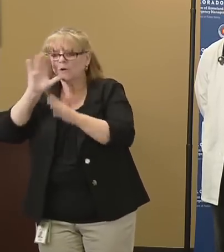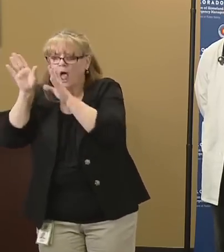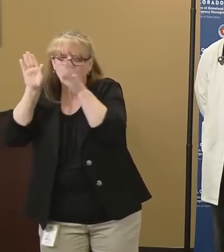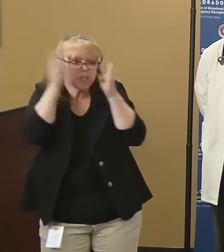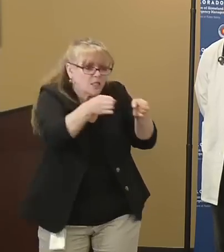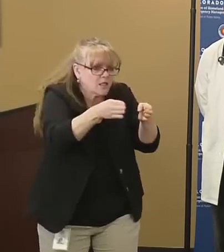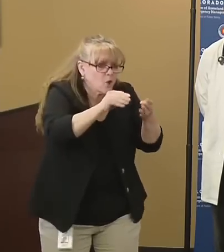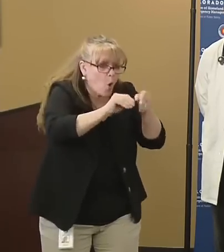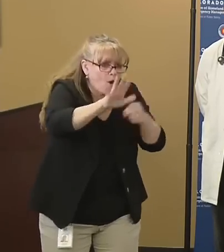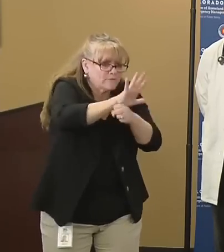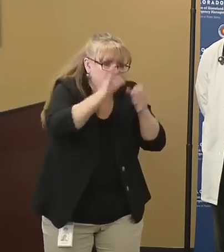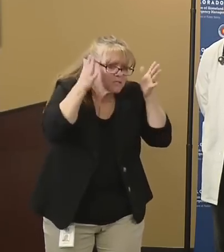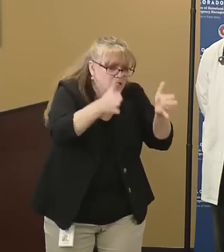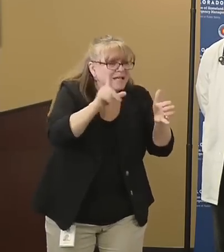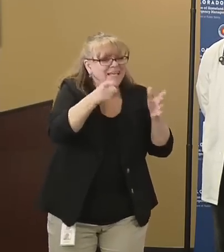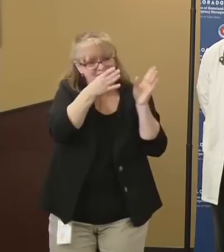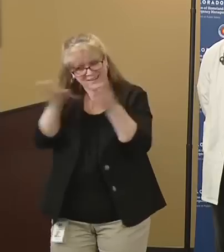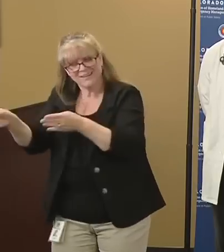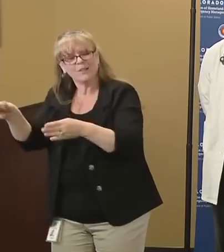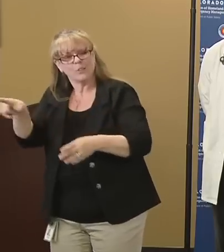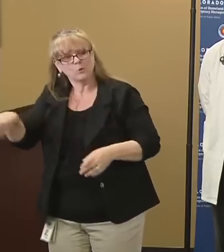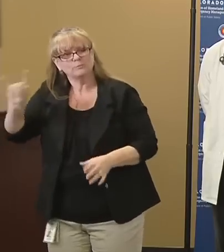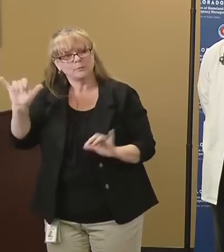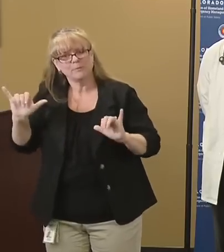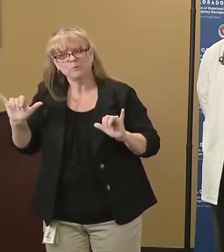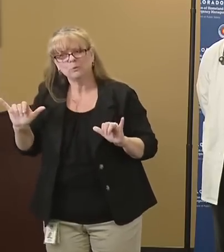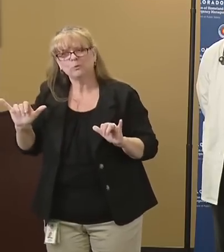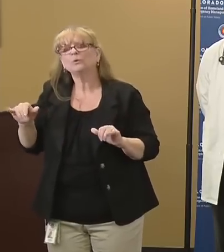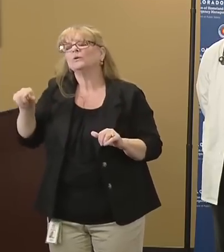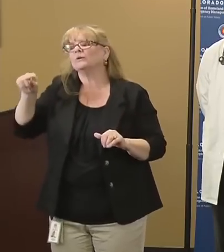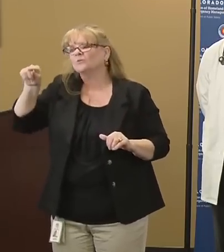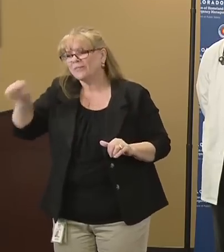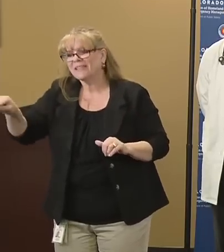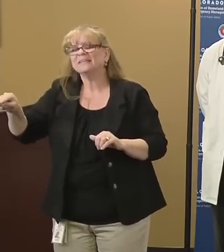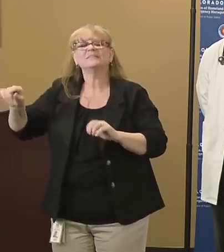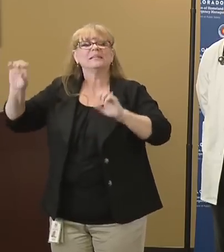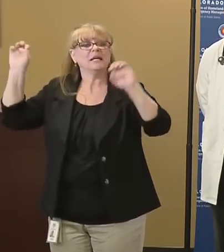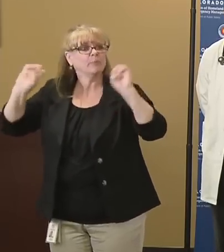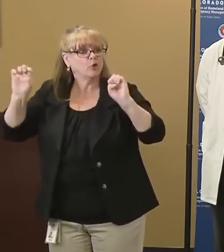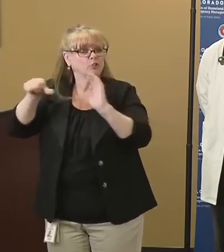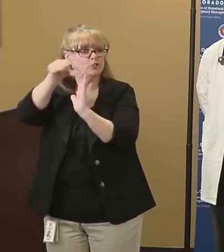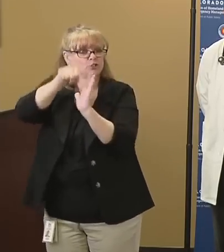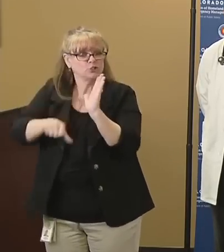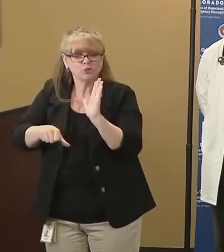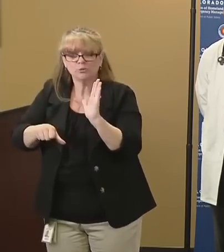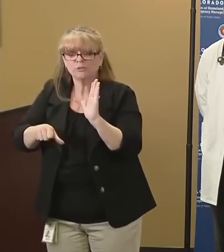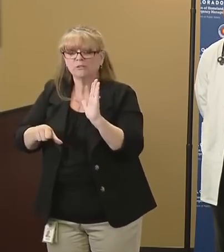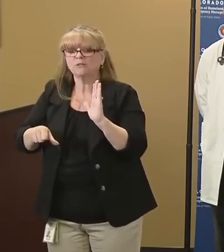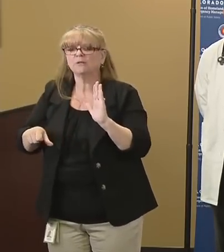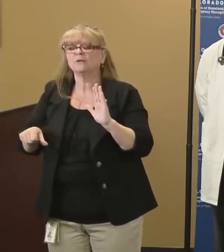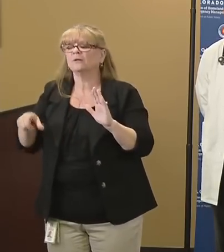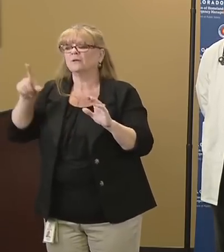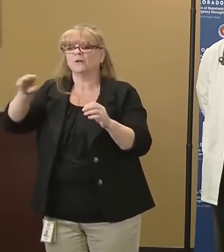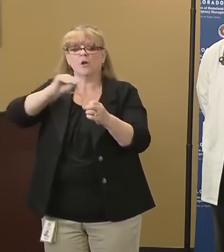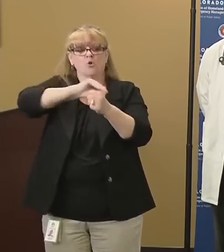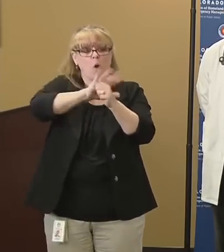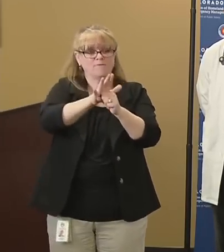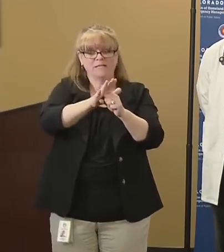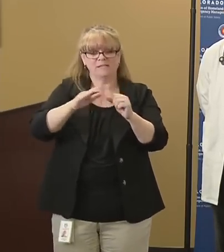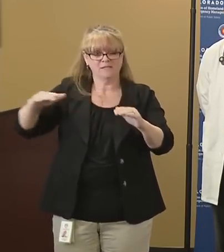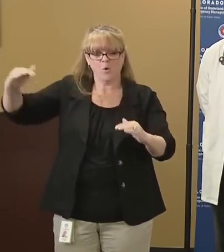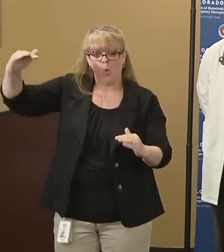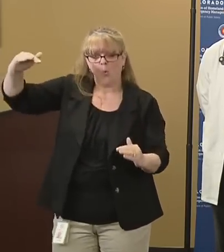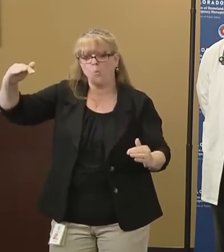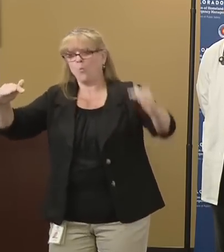heart surgeries in Colorado during this crisis. So it's about building this capacity on top of all the normal things and the normal work our hospitals do.